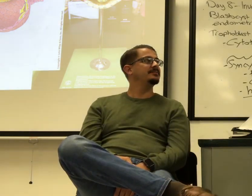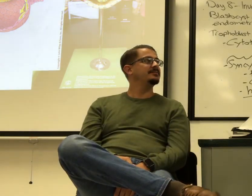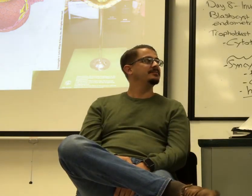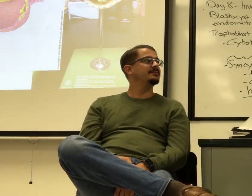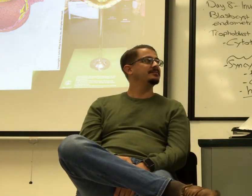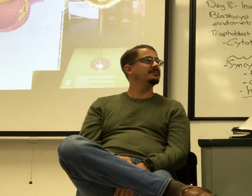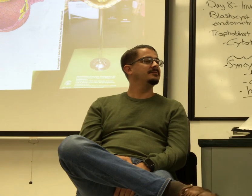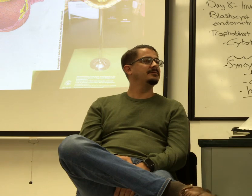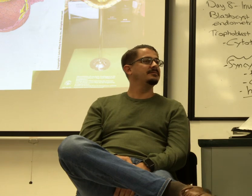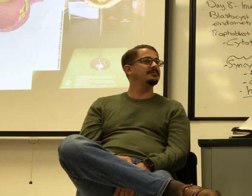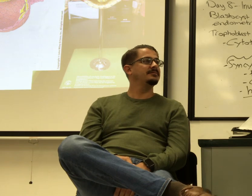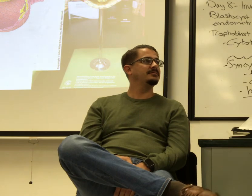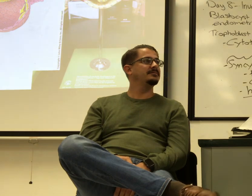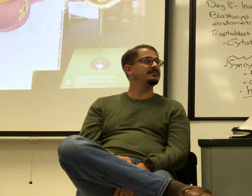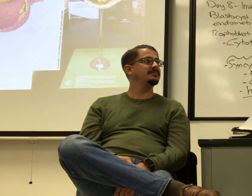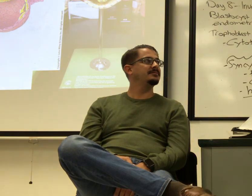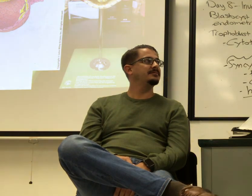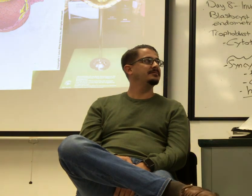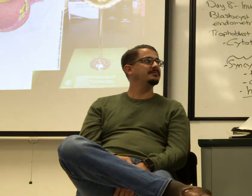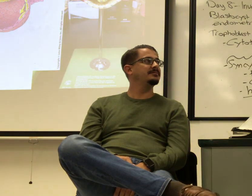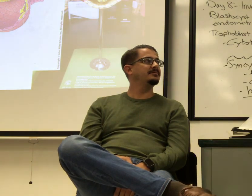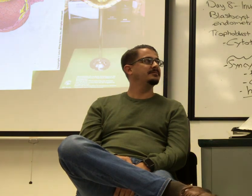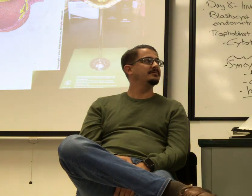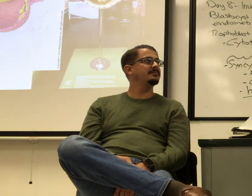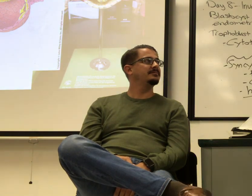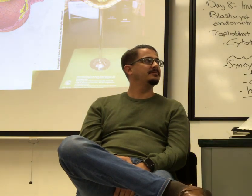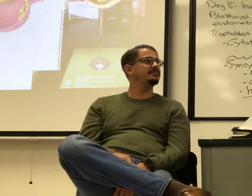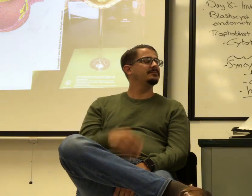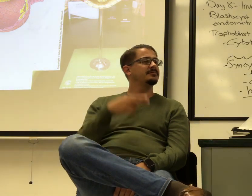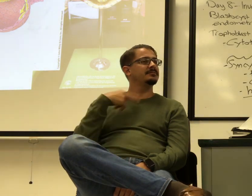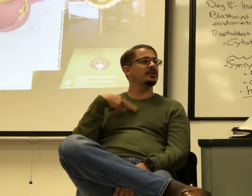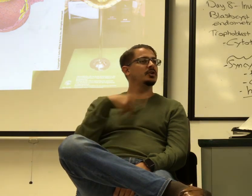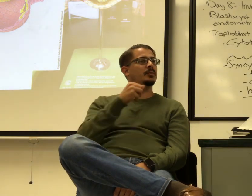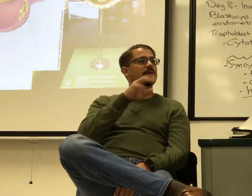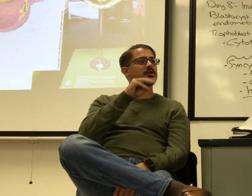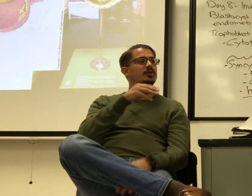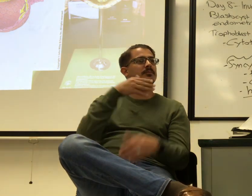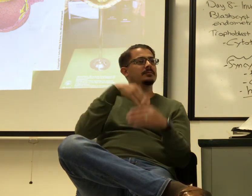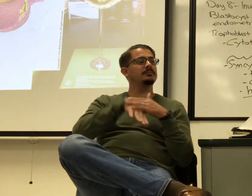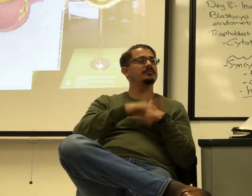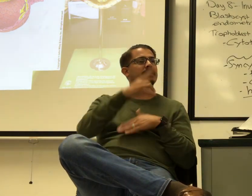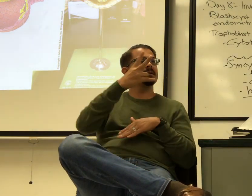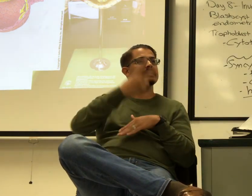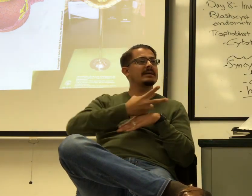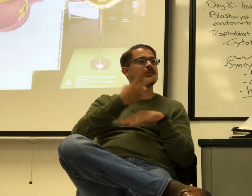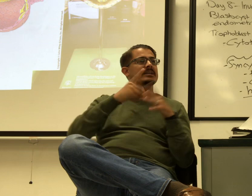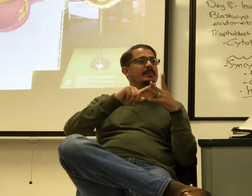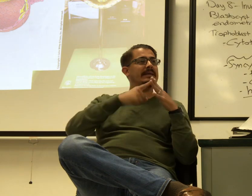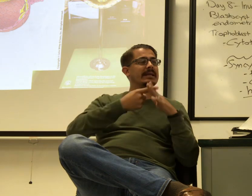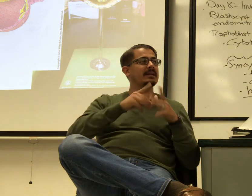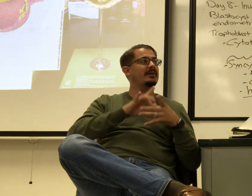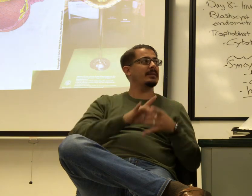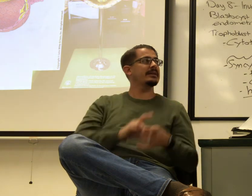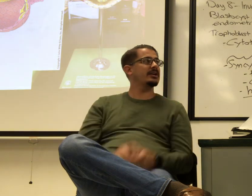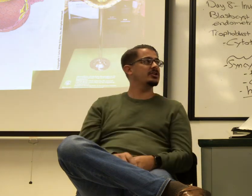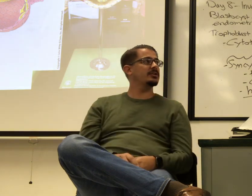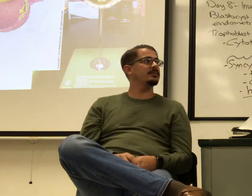human germ when entering the mucus coat of uterus 7 days in the beginning of implantation.